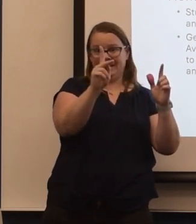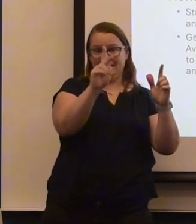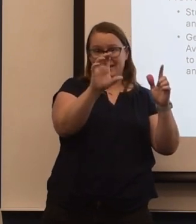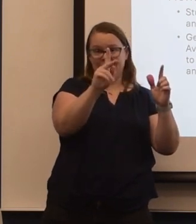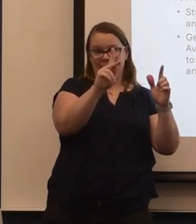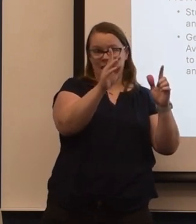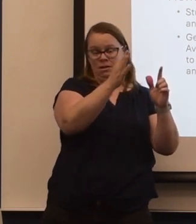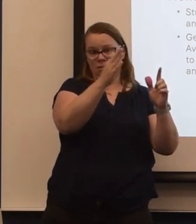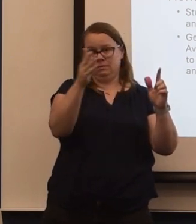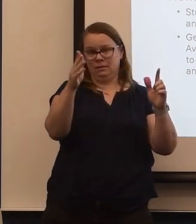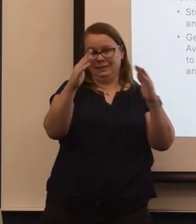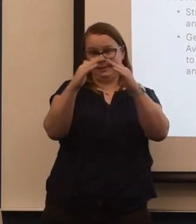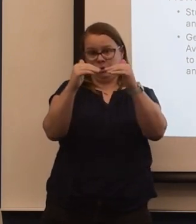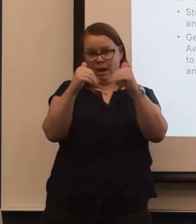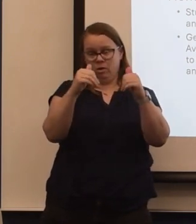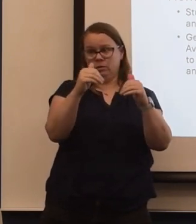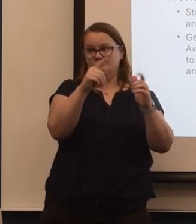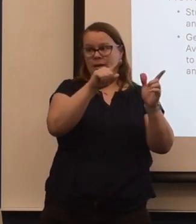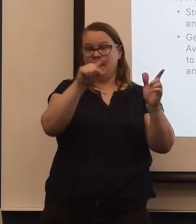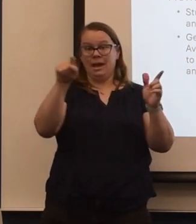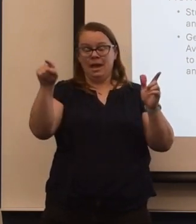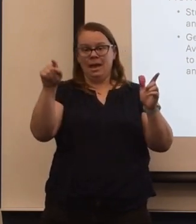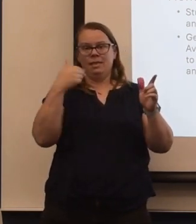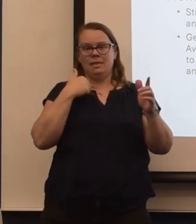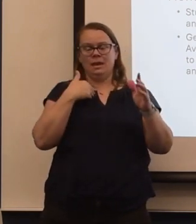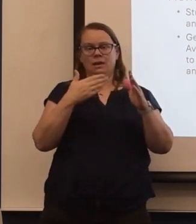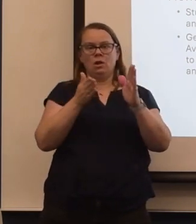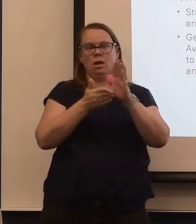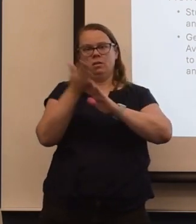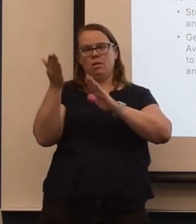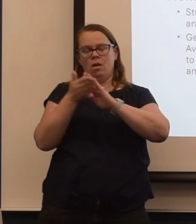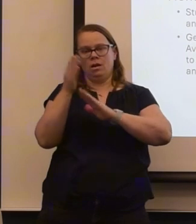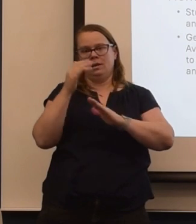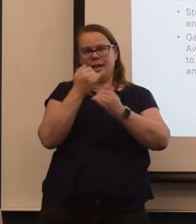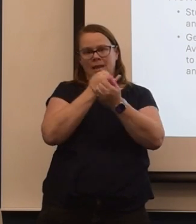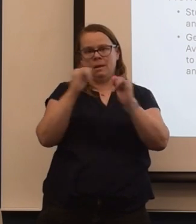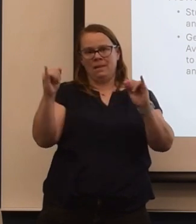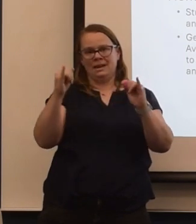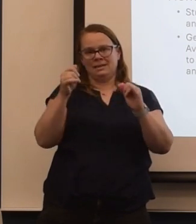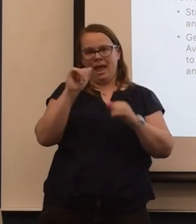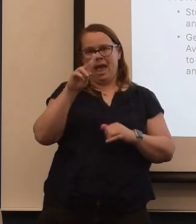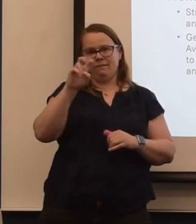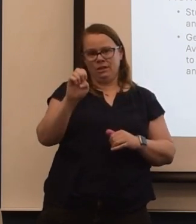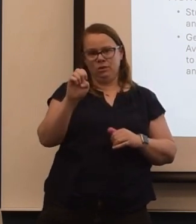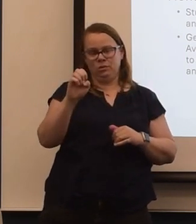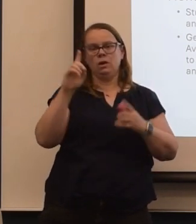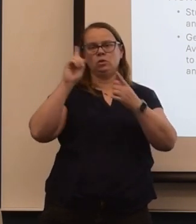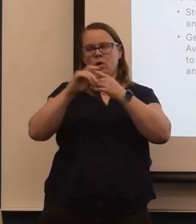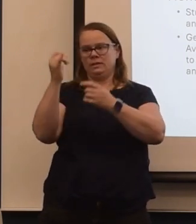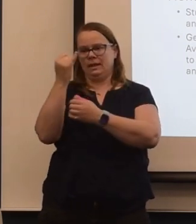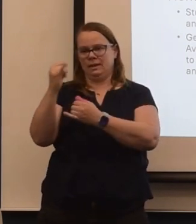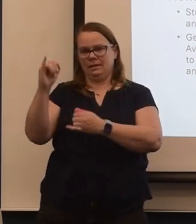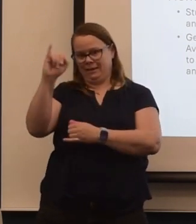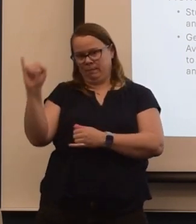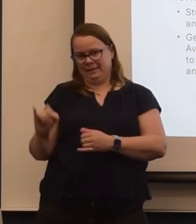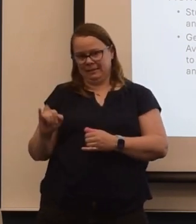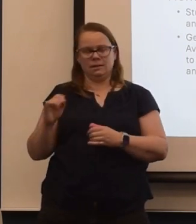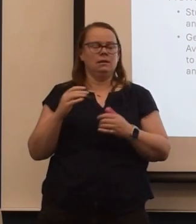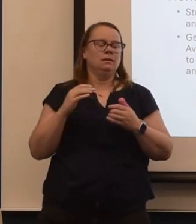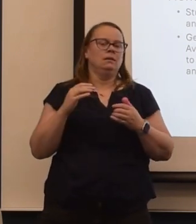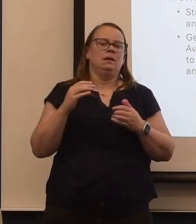City, Kansas, through to downtown, and then generally runs along Independence Avenue out towards Independence. And it